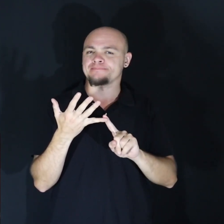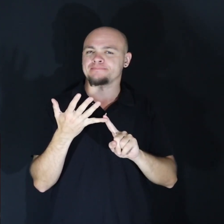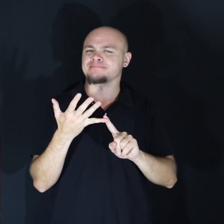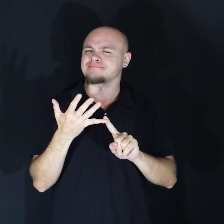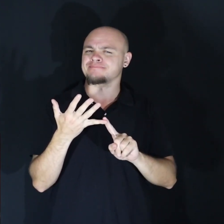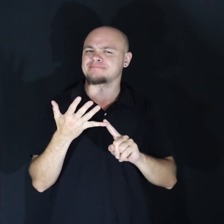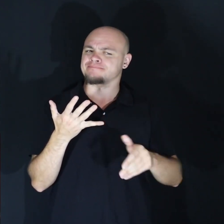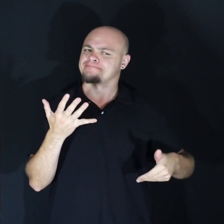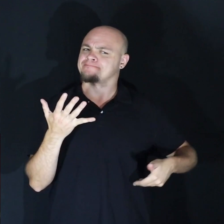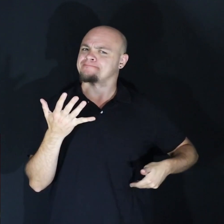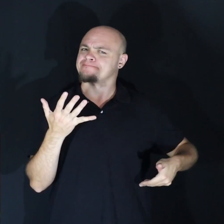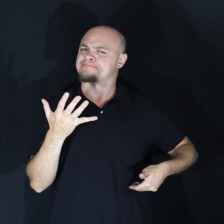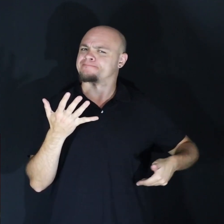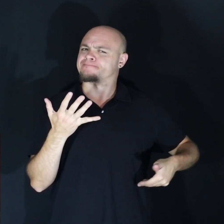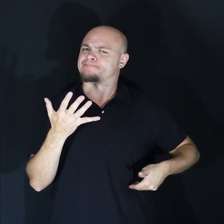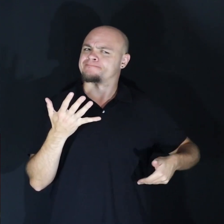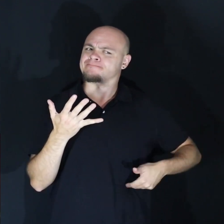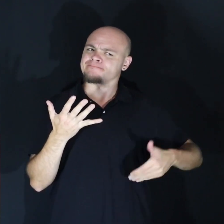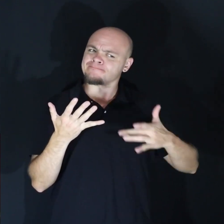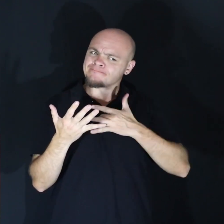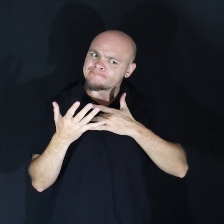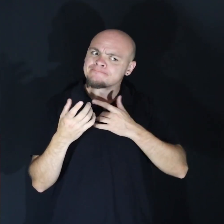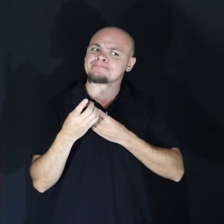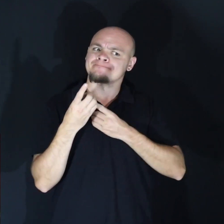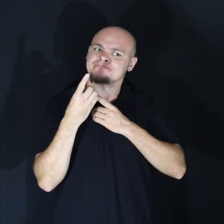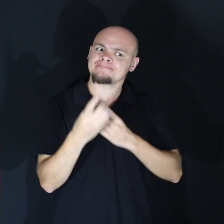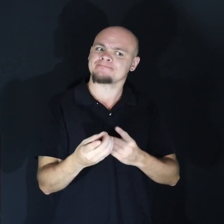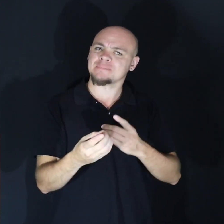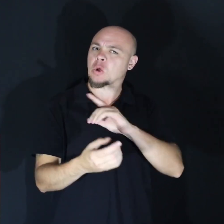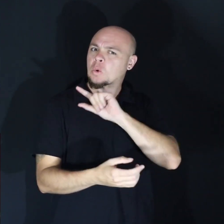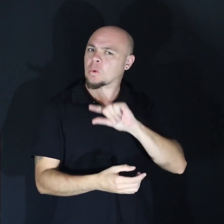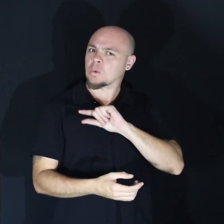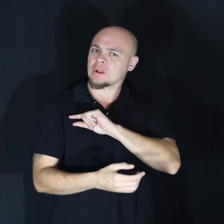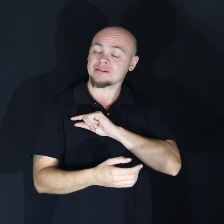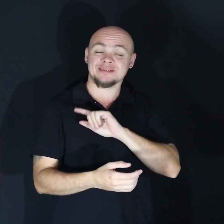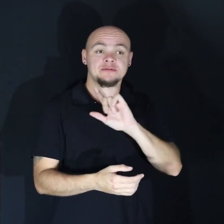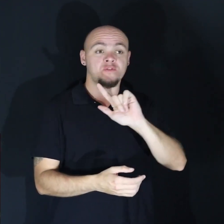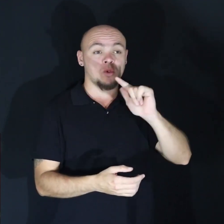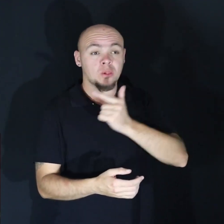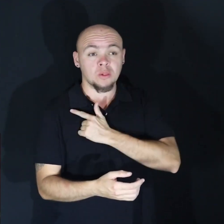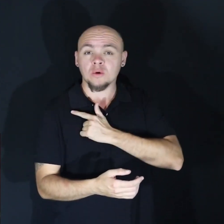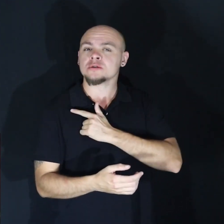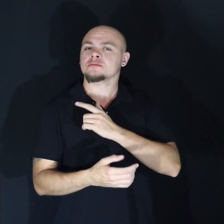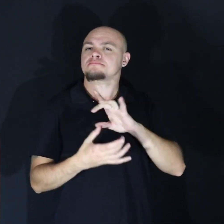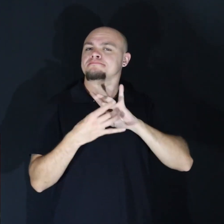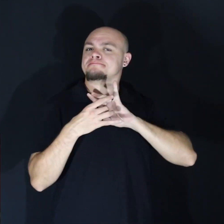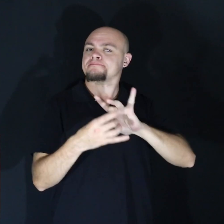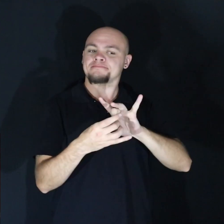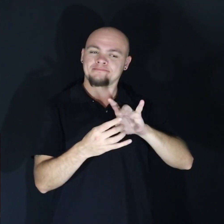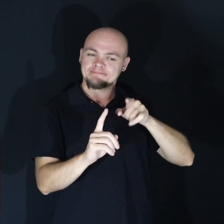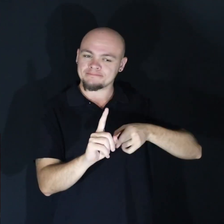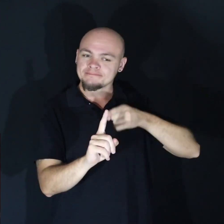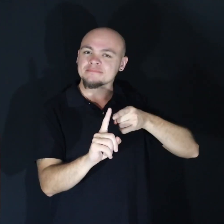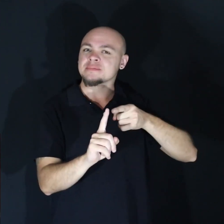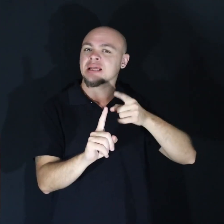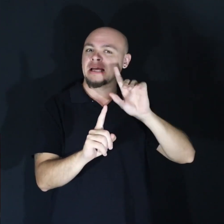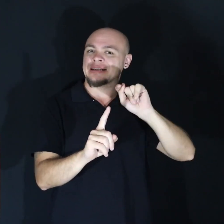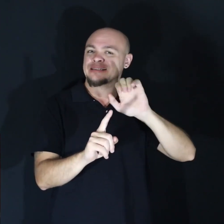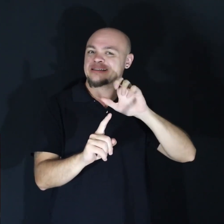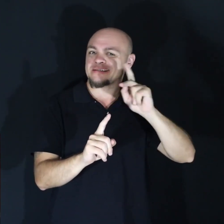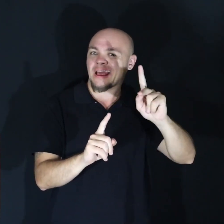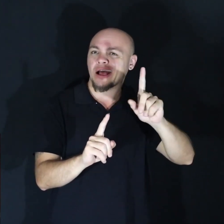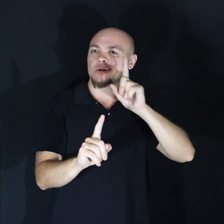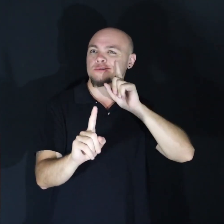have a strong sense of dedication. This is a quality of being loyal or devoted to a task, cause, or